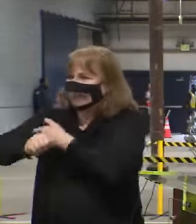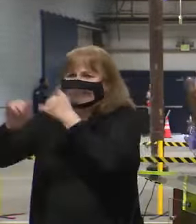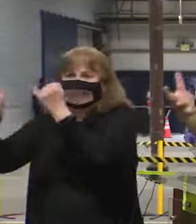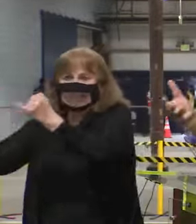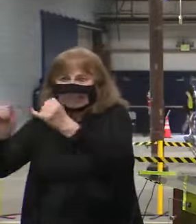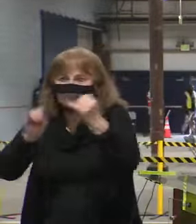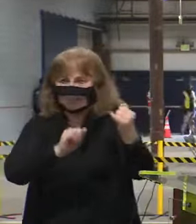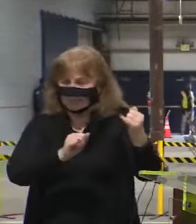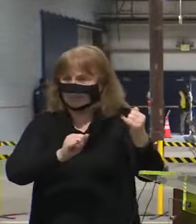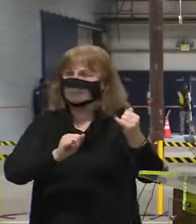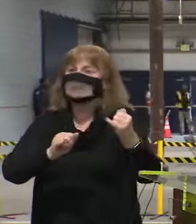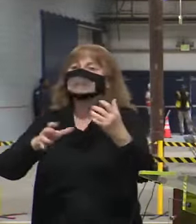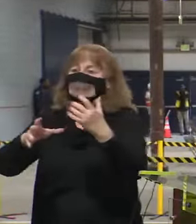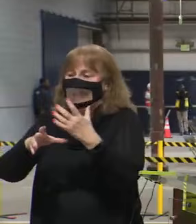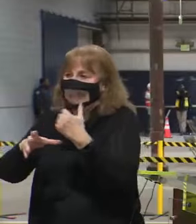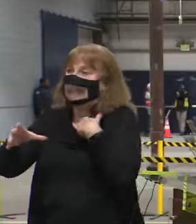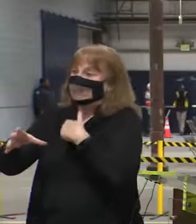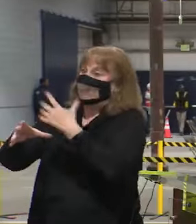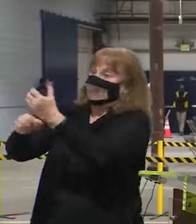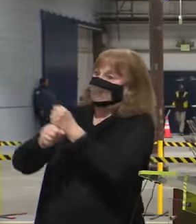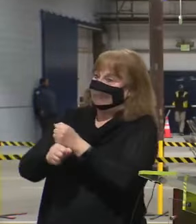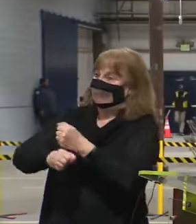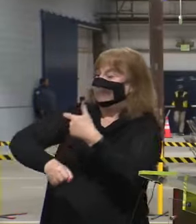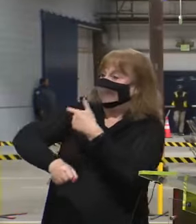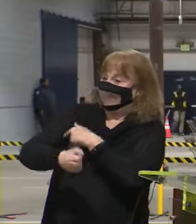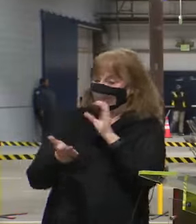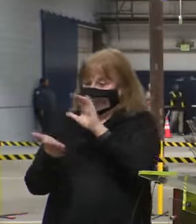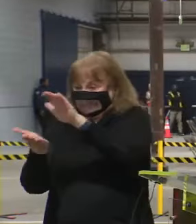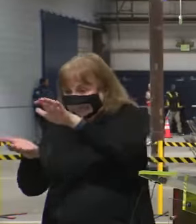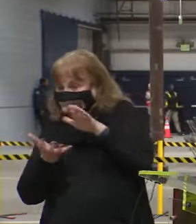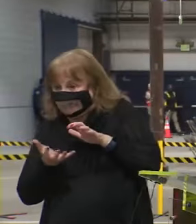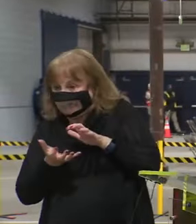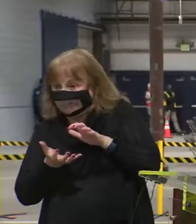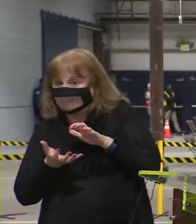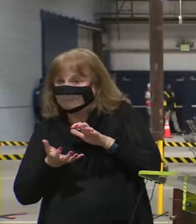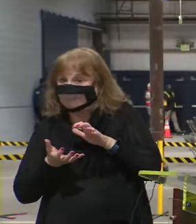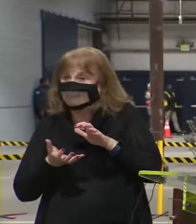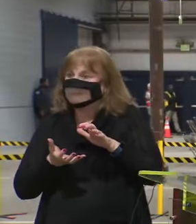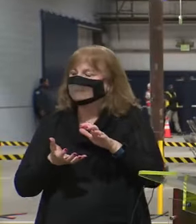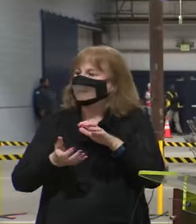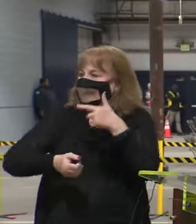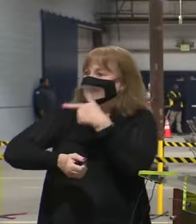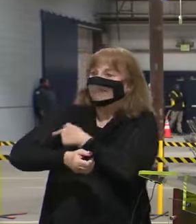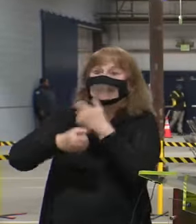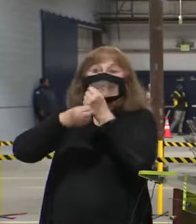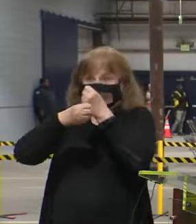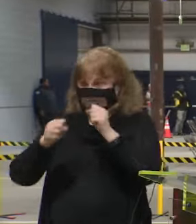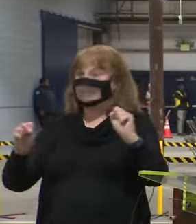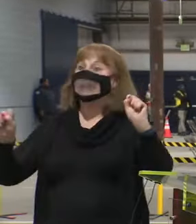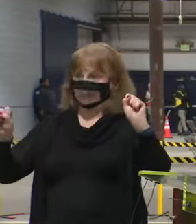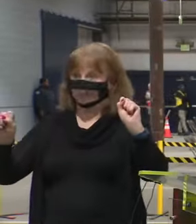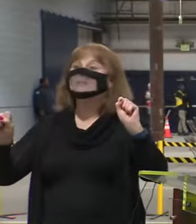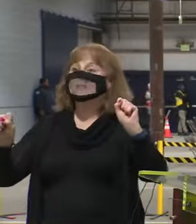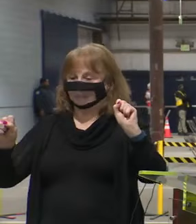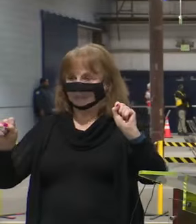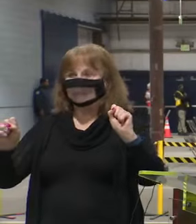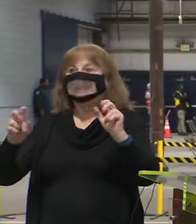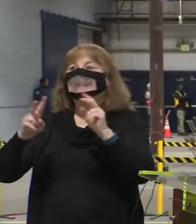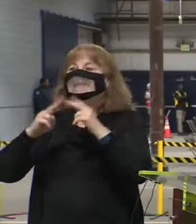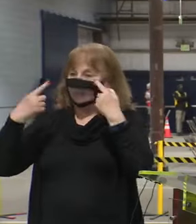individuals as we receive the vaccine. The vaccine is safe and is